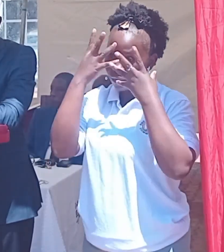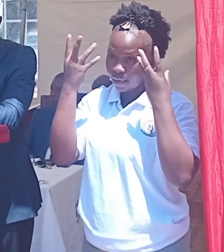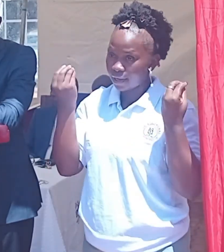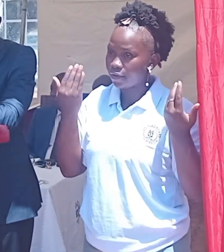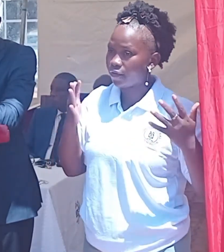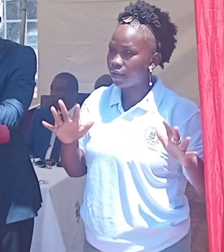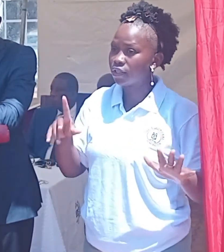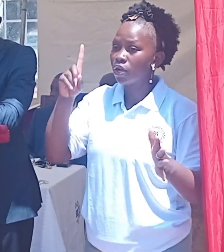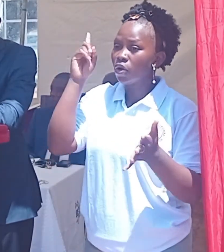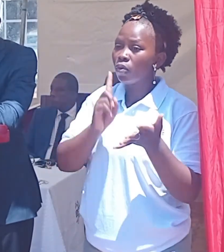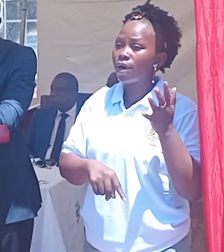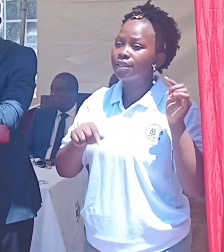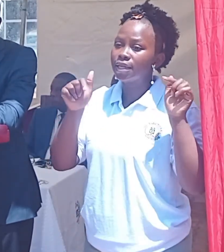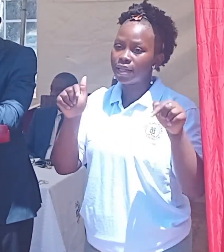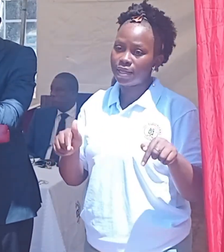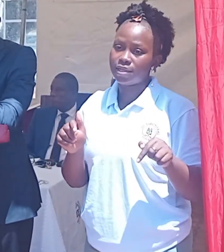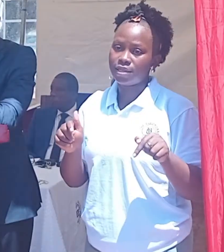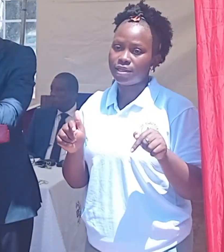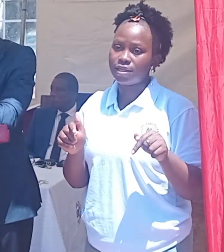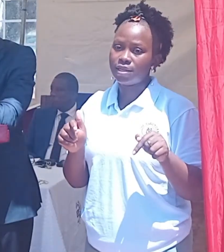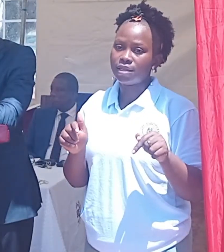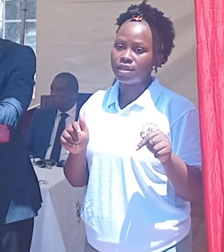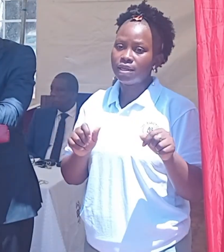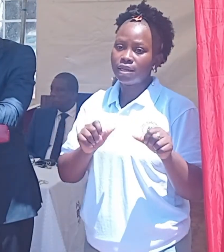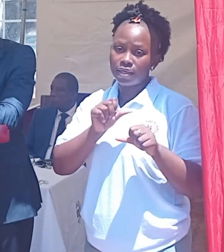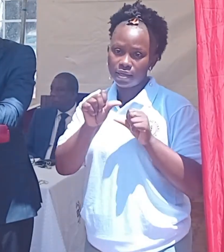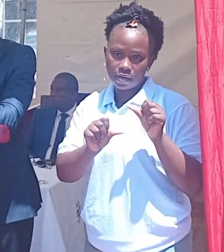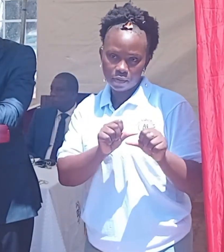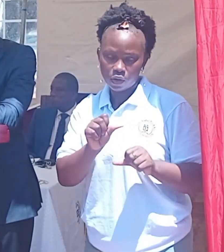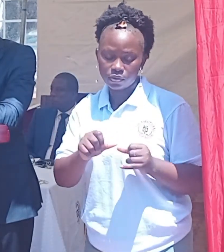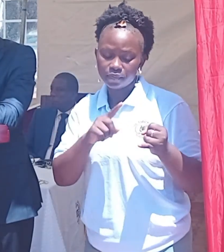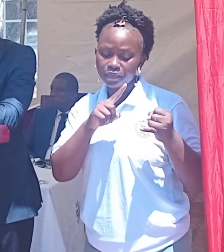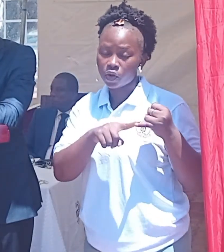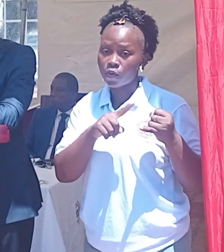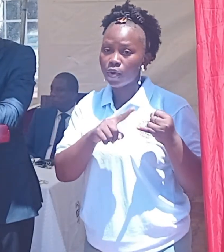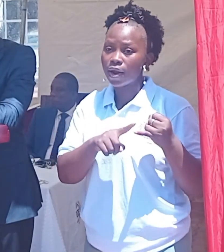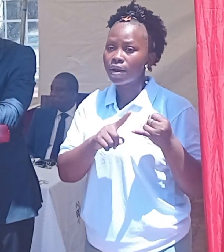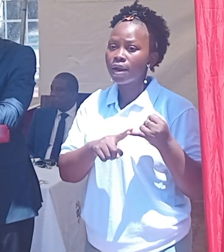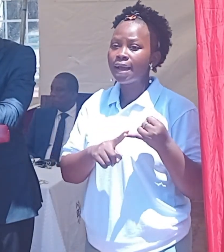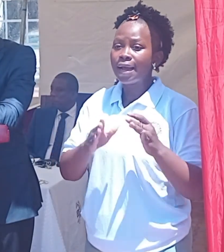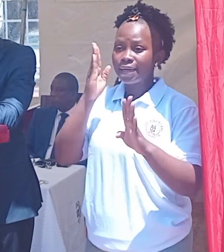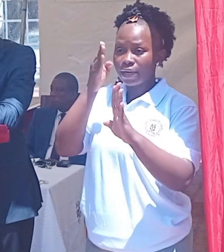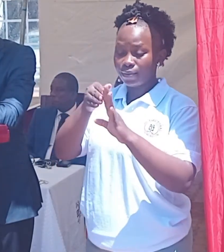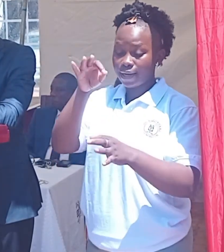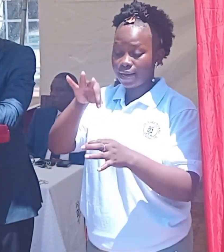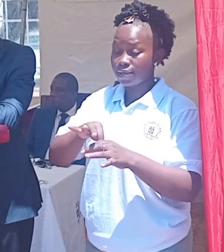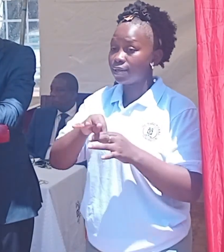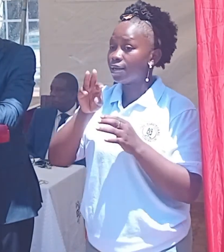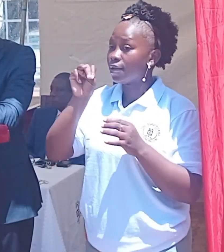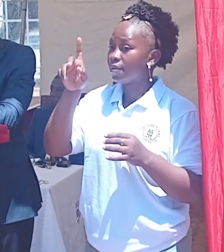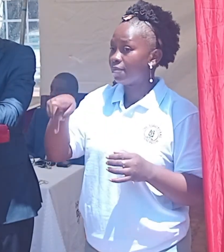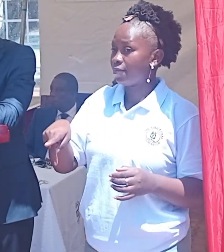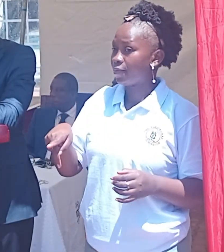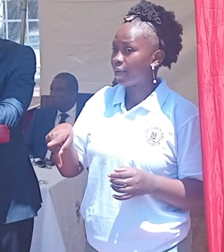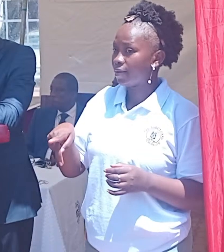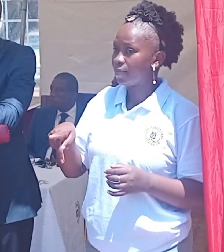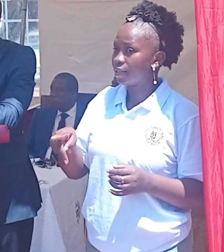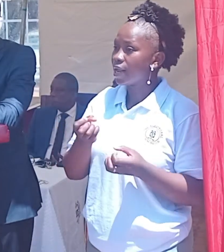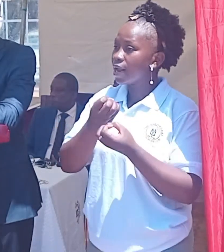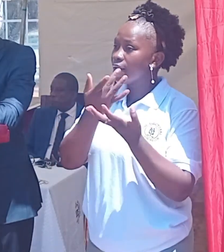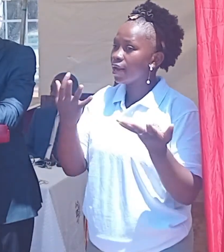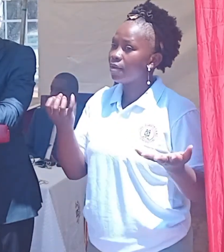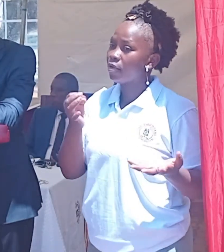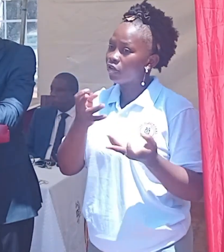what this entails. One, directly elected member of parliament. The number